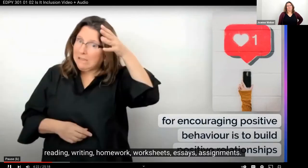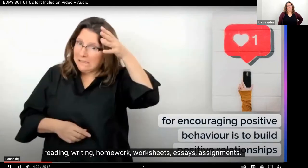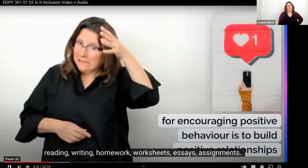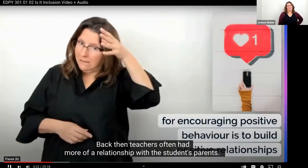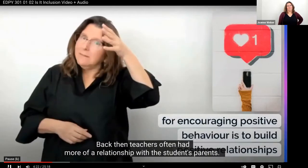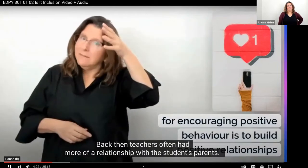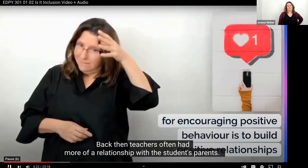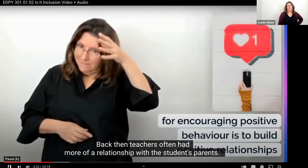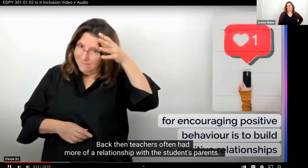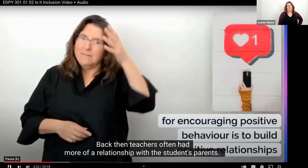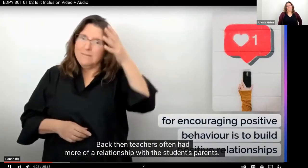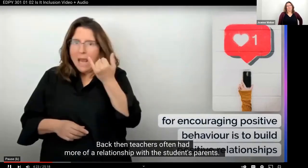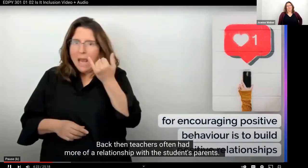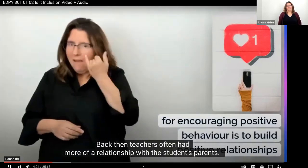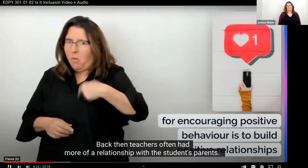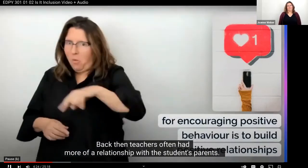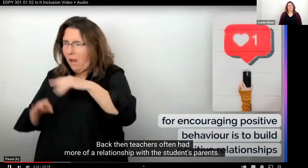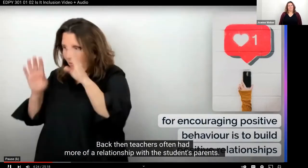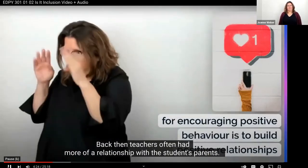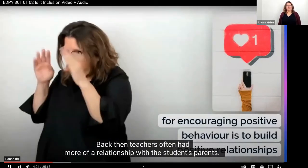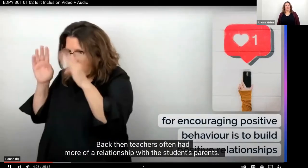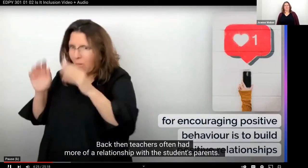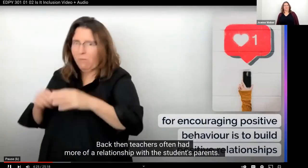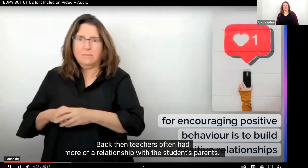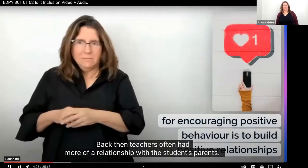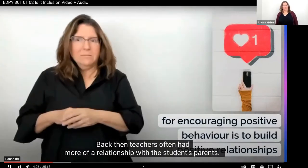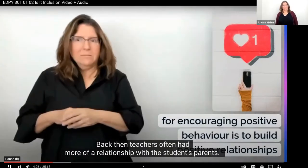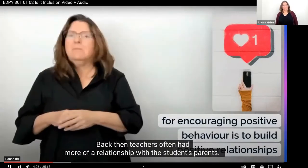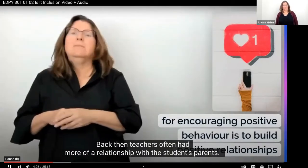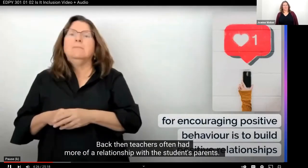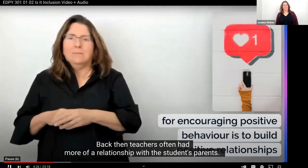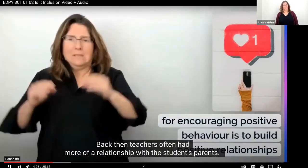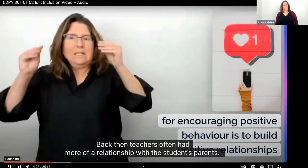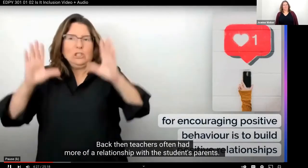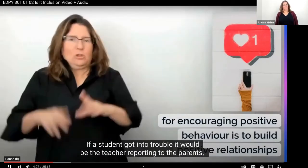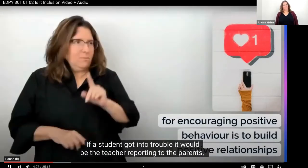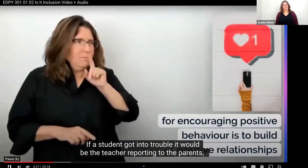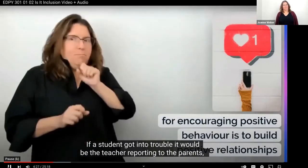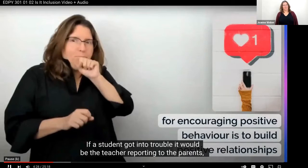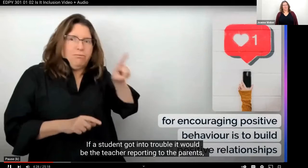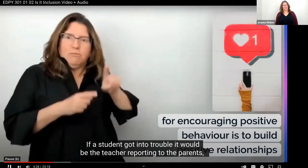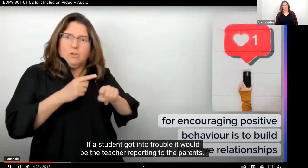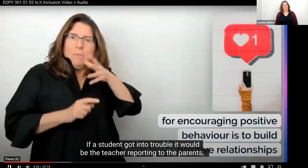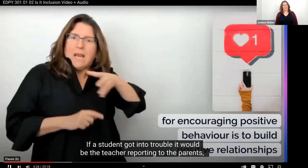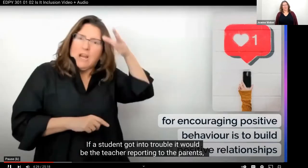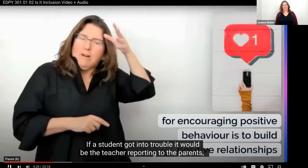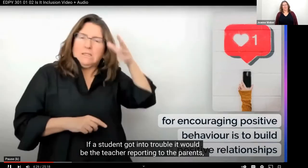assignments. Back then, teachers often had more of a relationship with the student's parents. If a student got into trouble, it would be